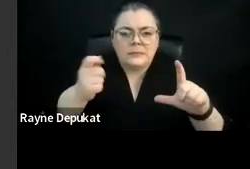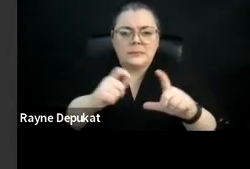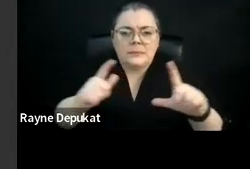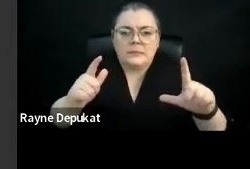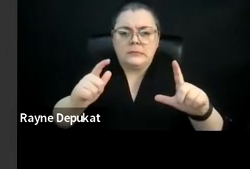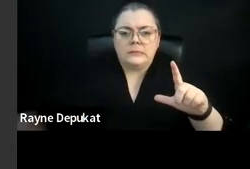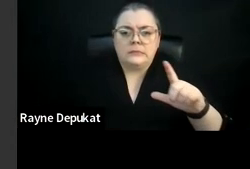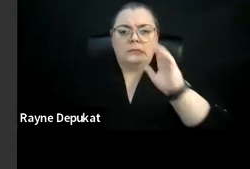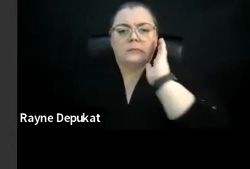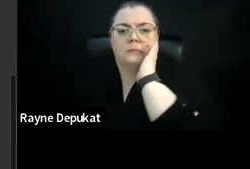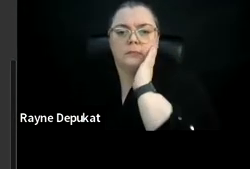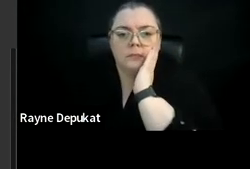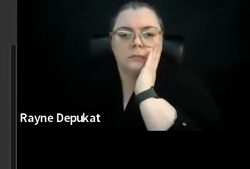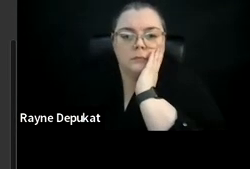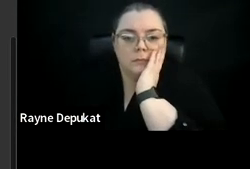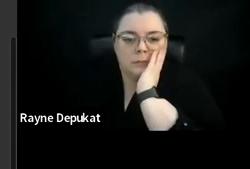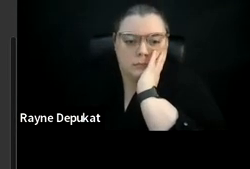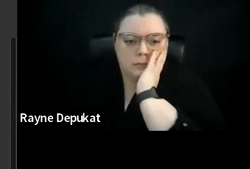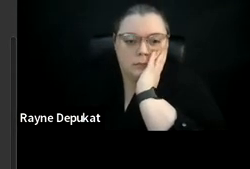Could you zoom in just a little bit? Thank you.